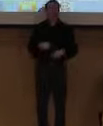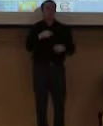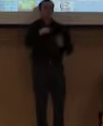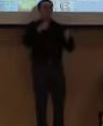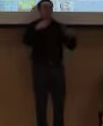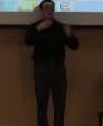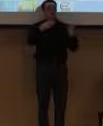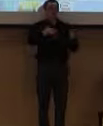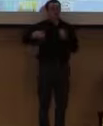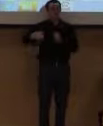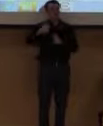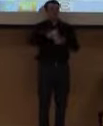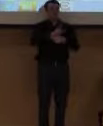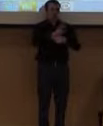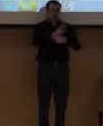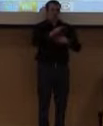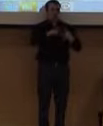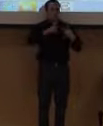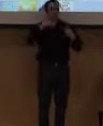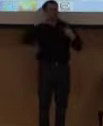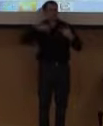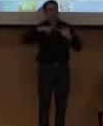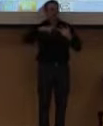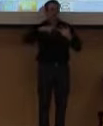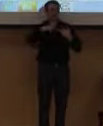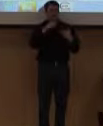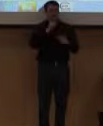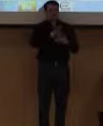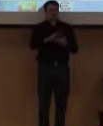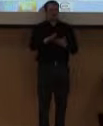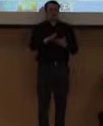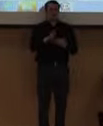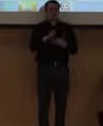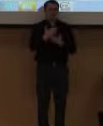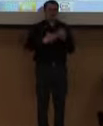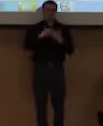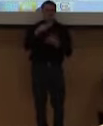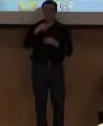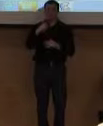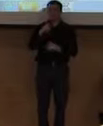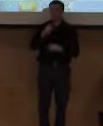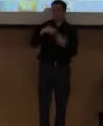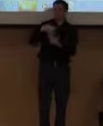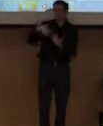control individually each of these features is a very nice component of the Google Plus Hangout.